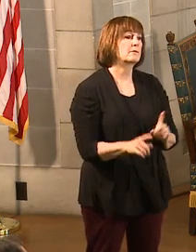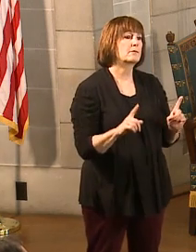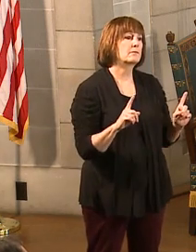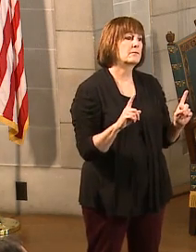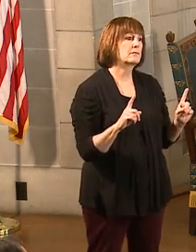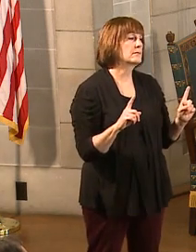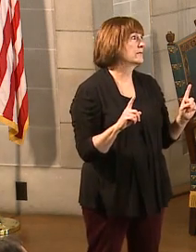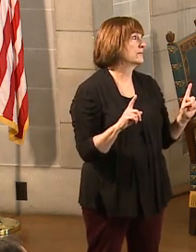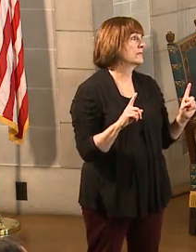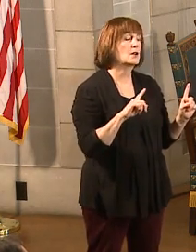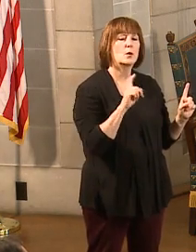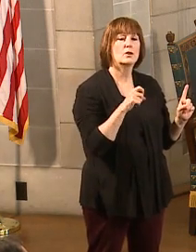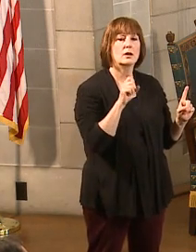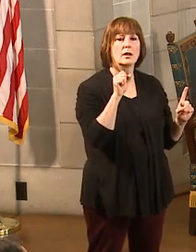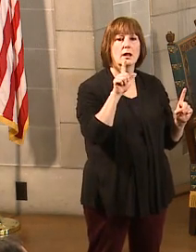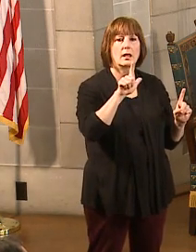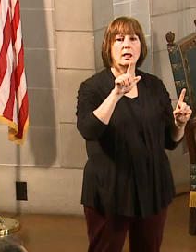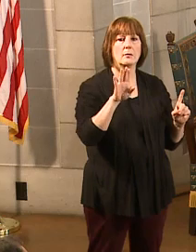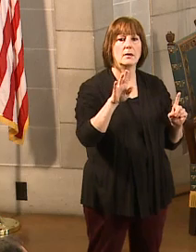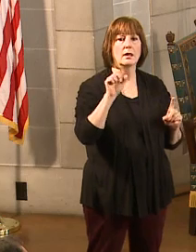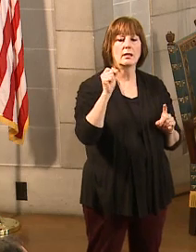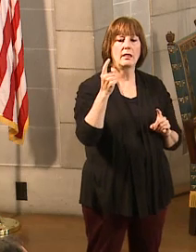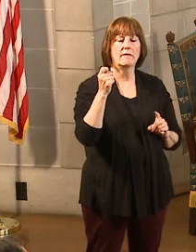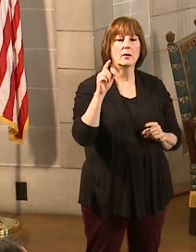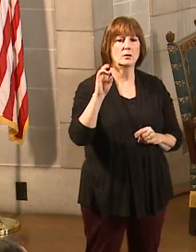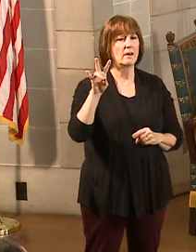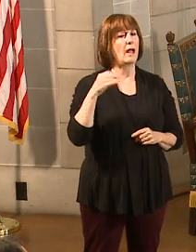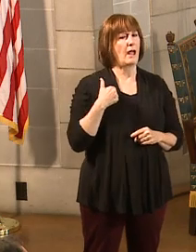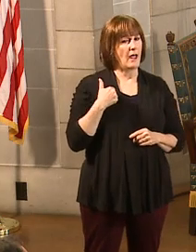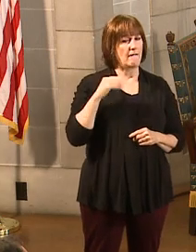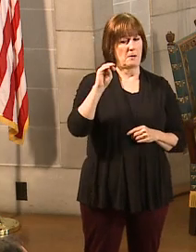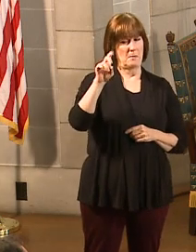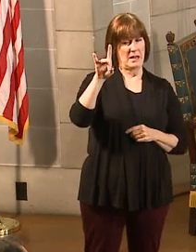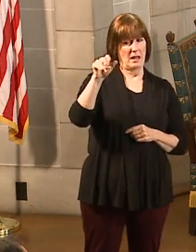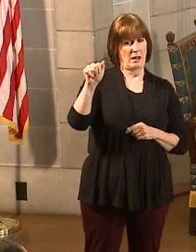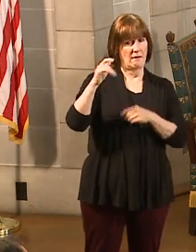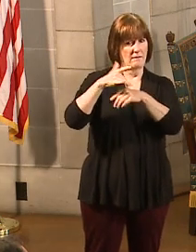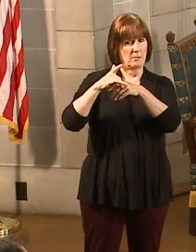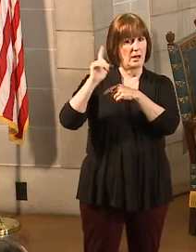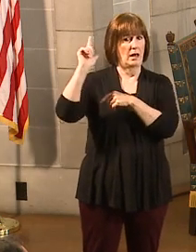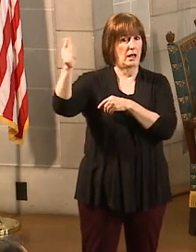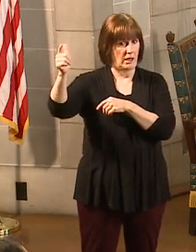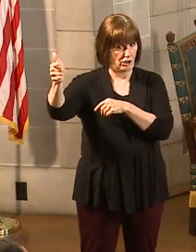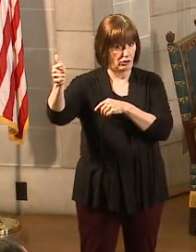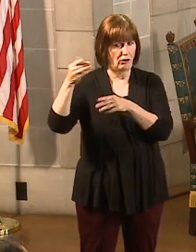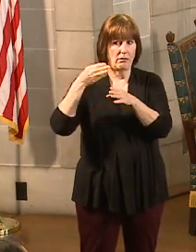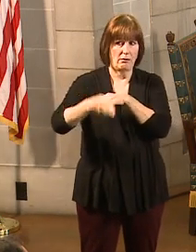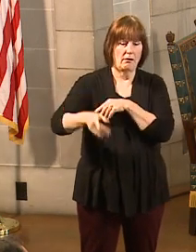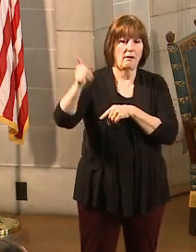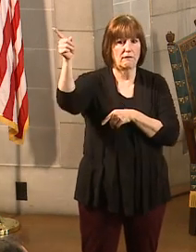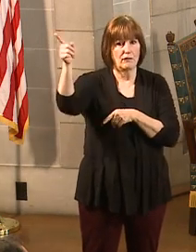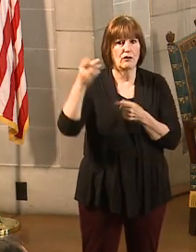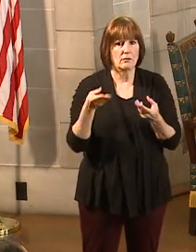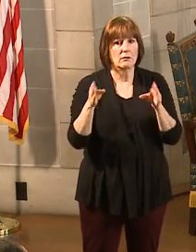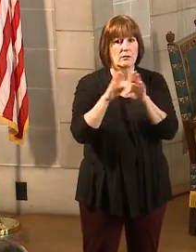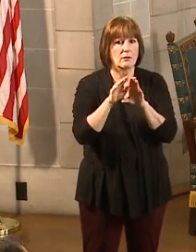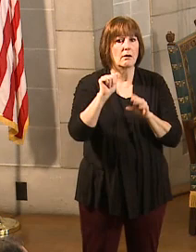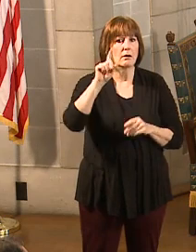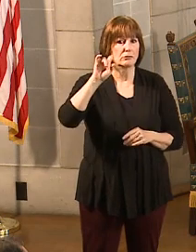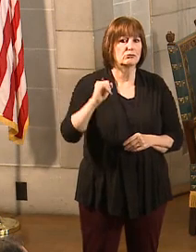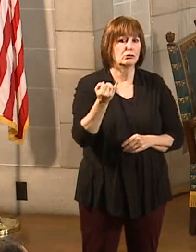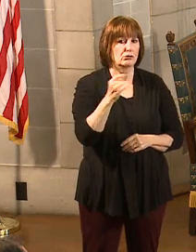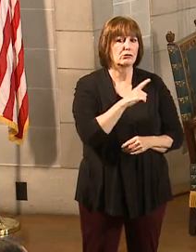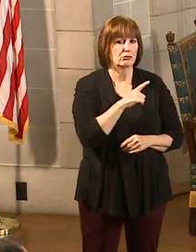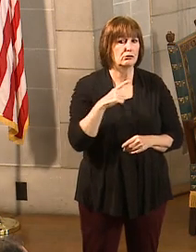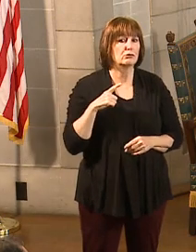So I've got a media availability with regard to legislative issues, so I will defer any legislative questions until we do the media availability on